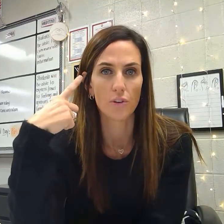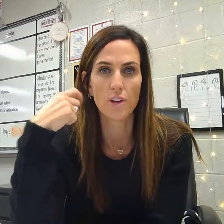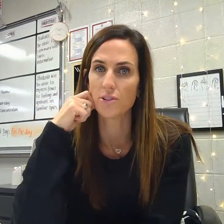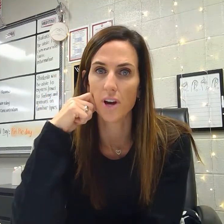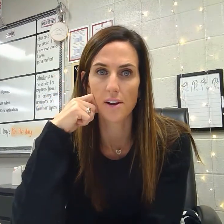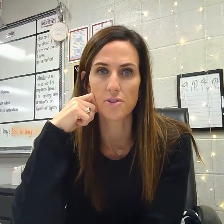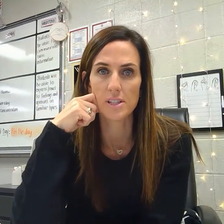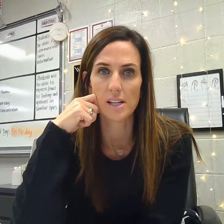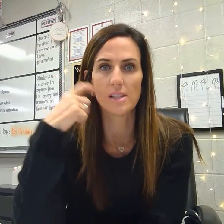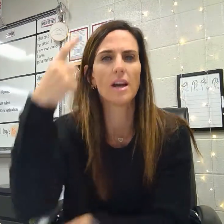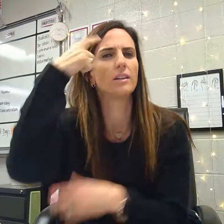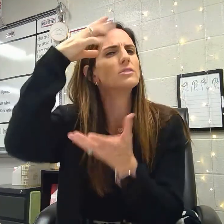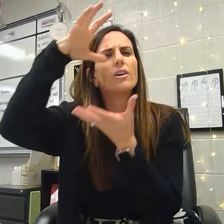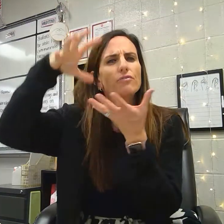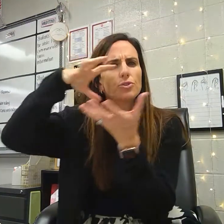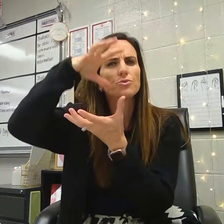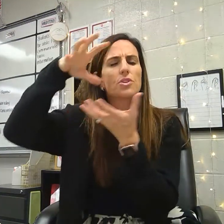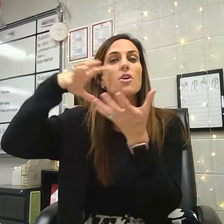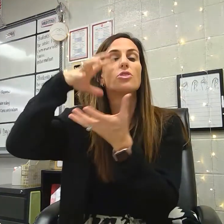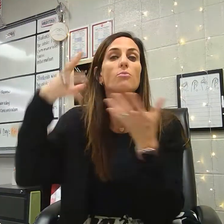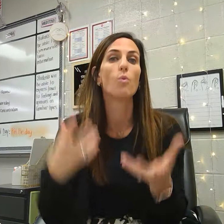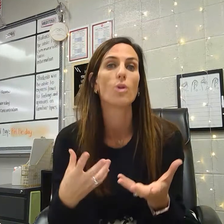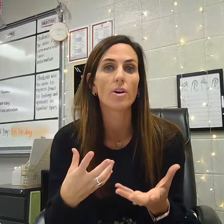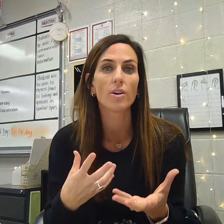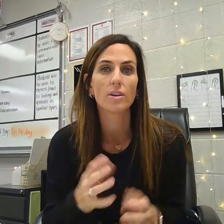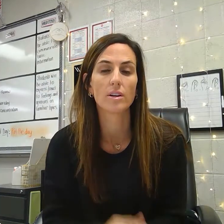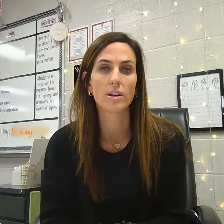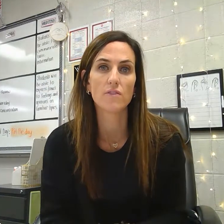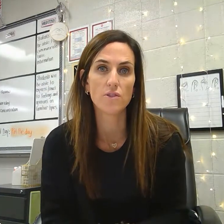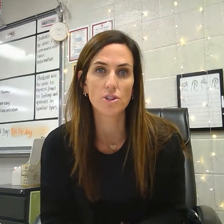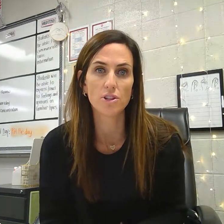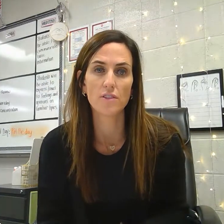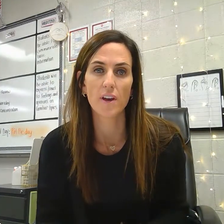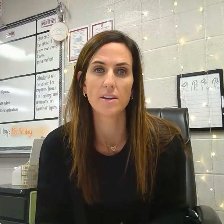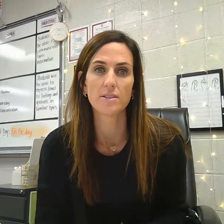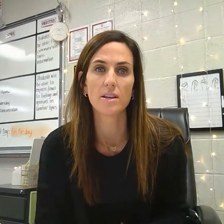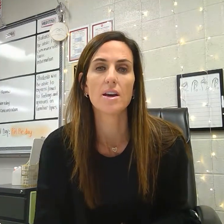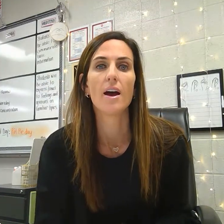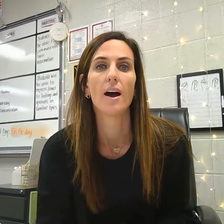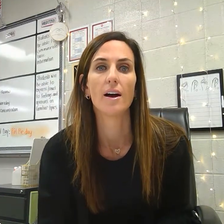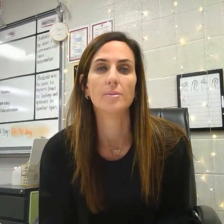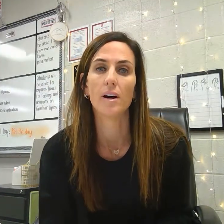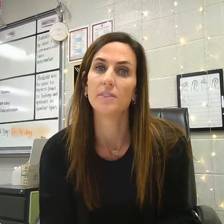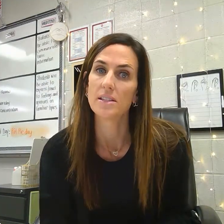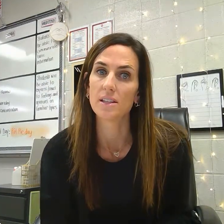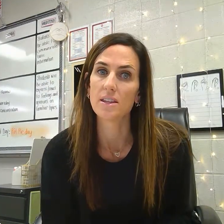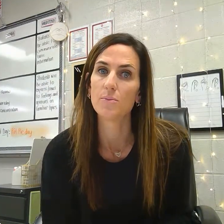that you're not understanding it. The more confusion in your face, obviously the